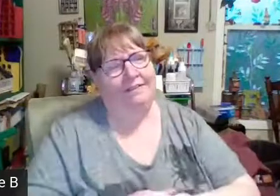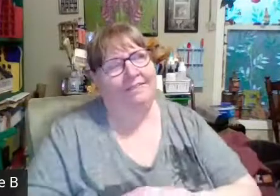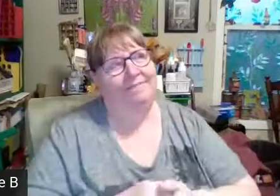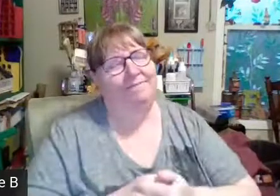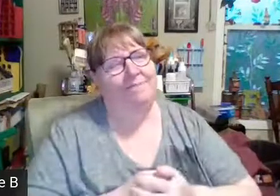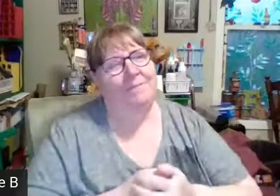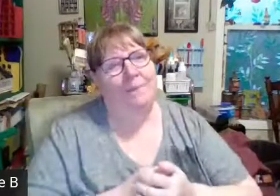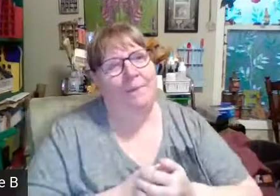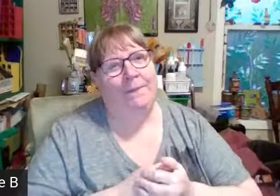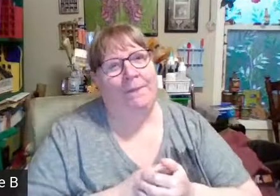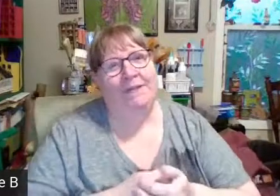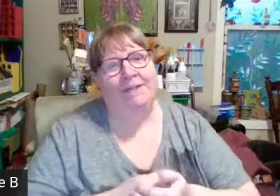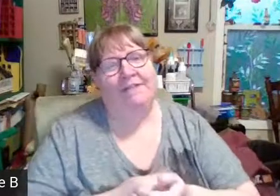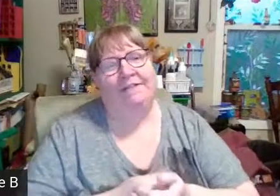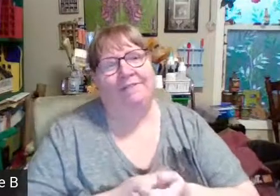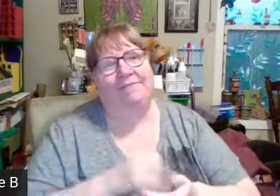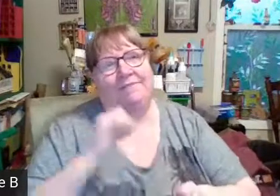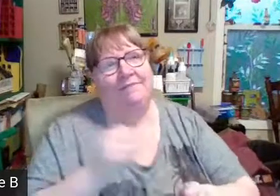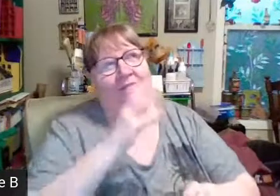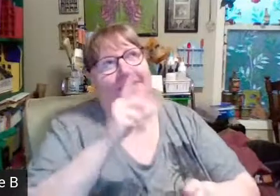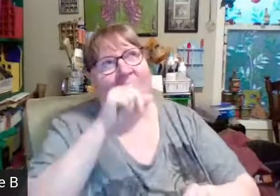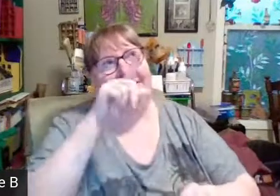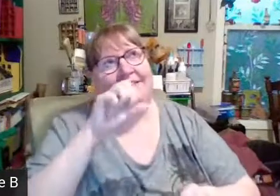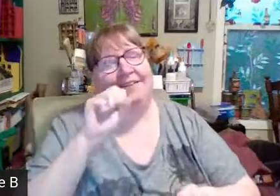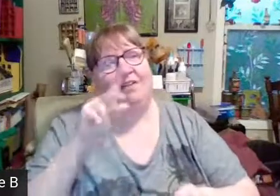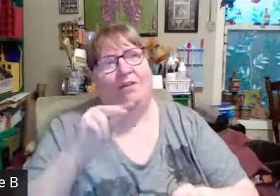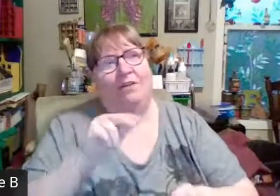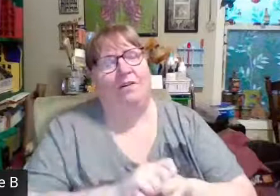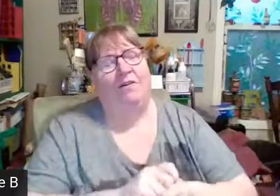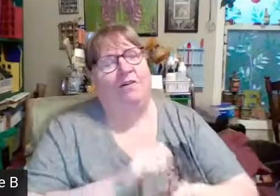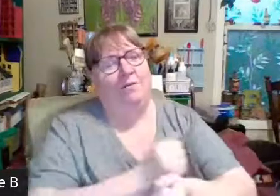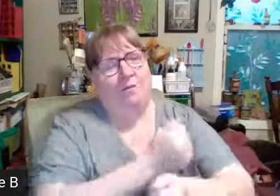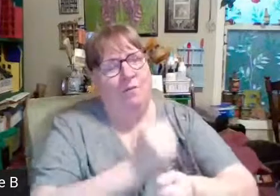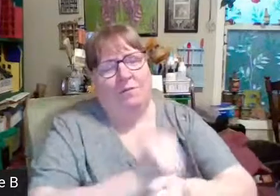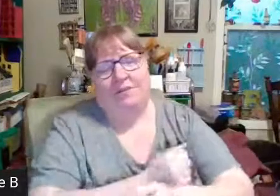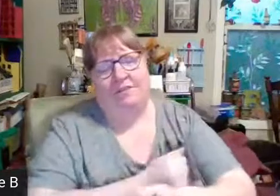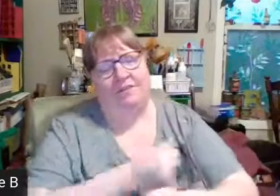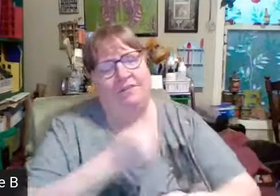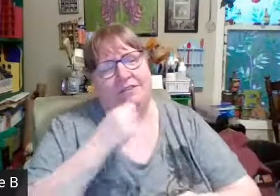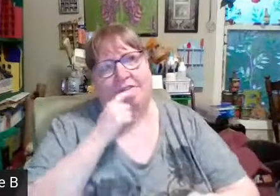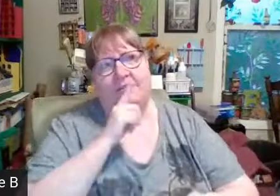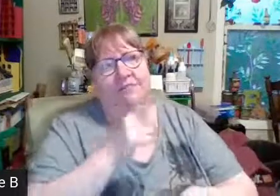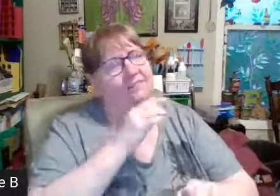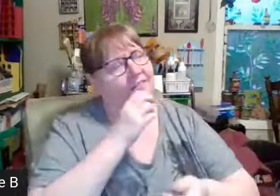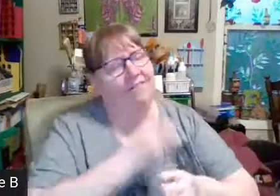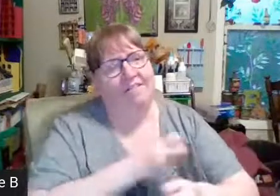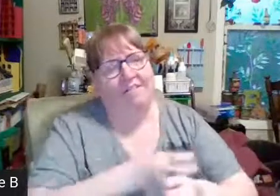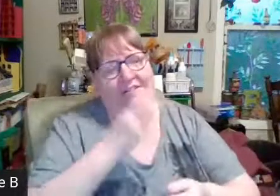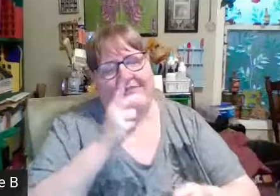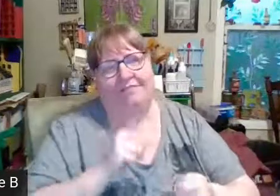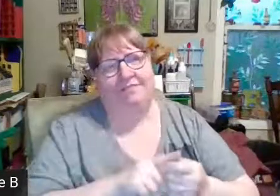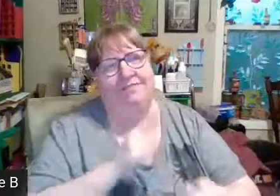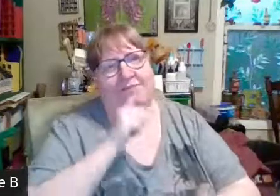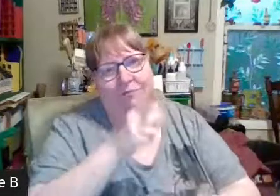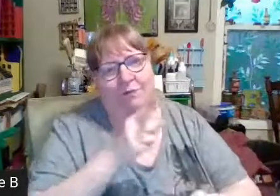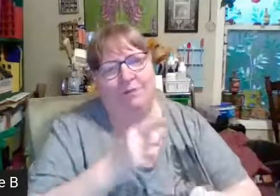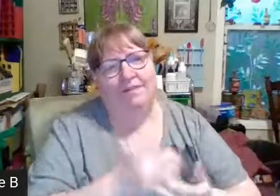already working on the kits that you guys are going to be receiving next month. So this, even though Kim is now done, she literally just received all the